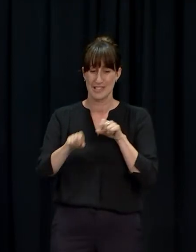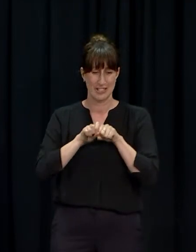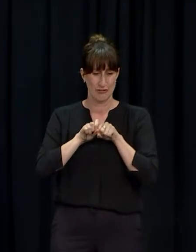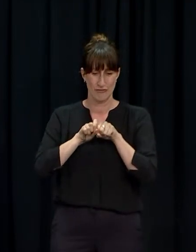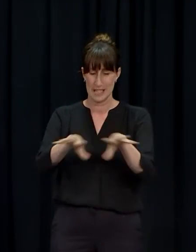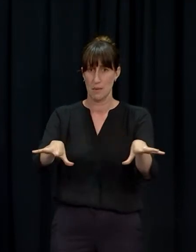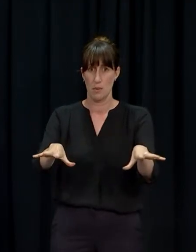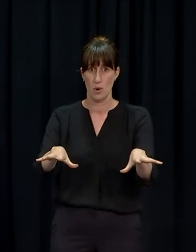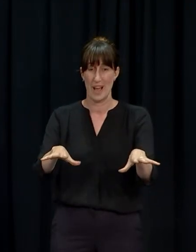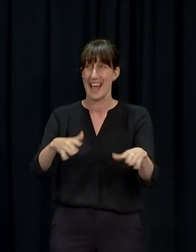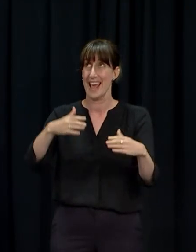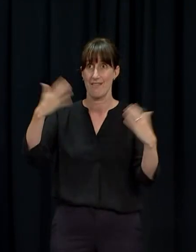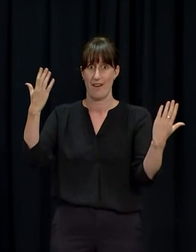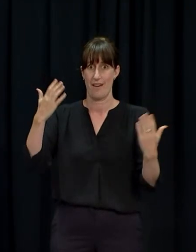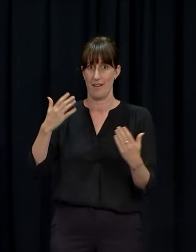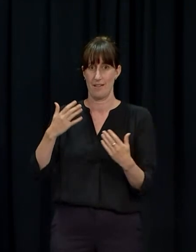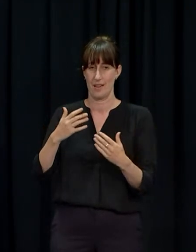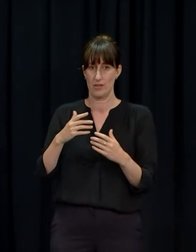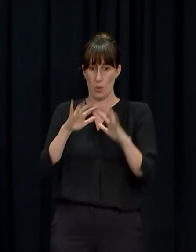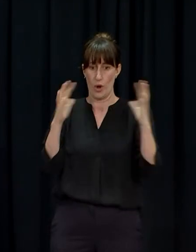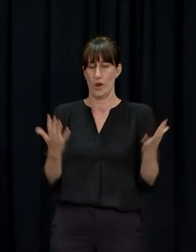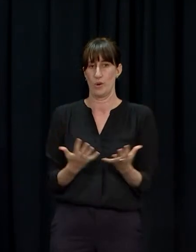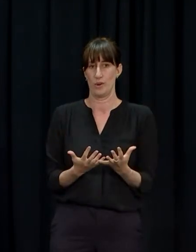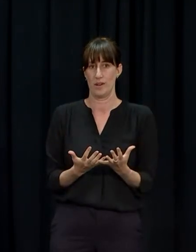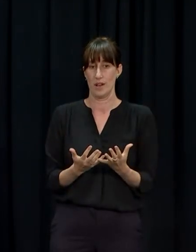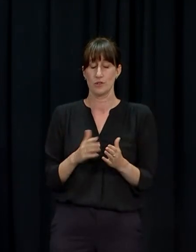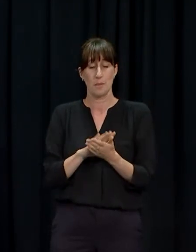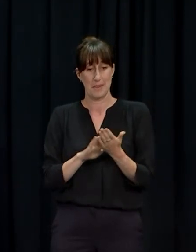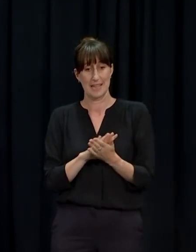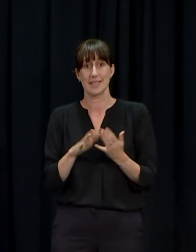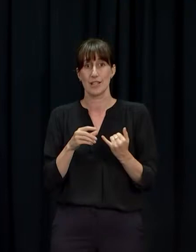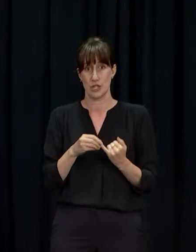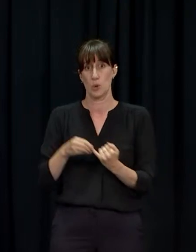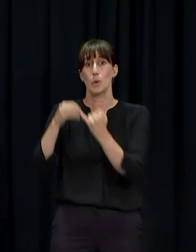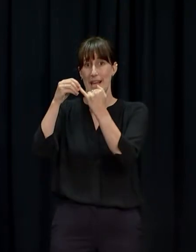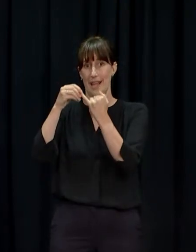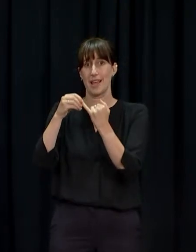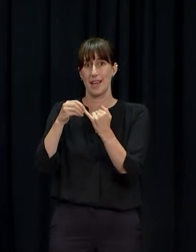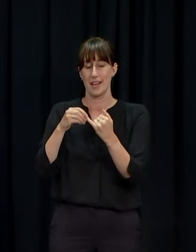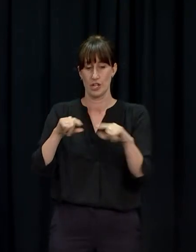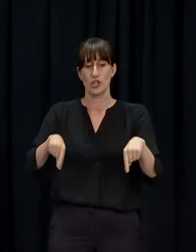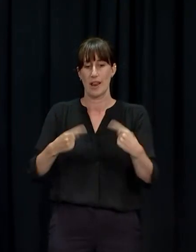actually, and so it provides a unique challenge for healthcare services.